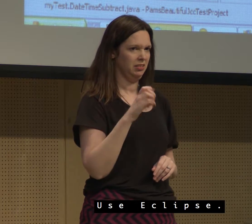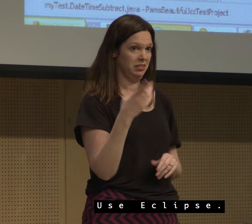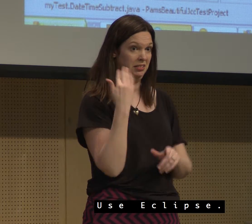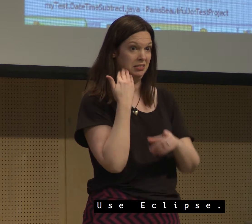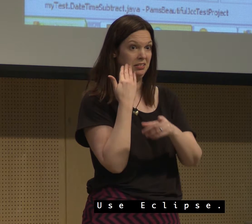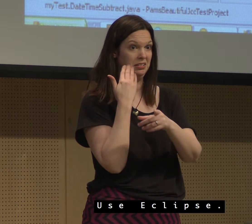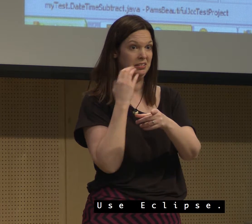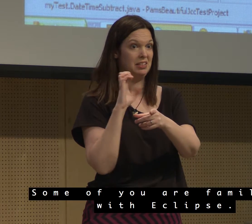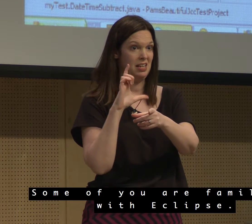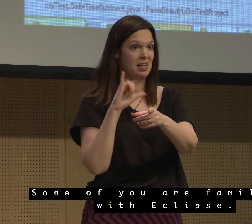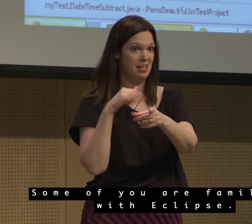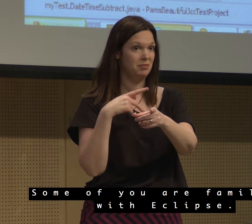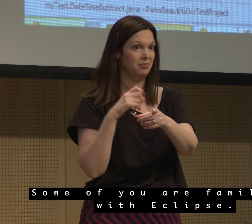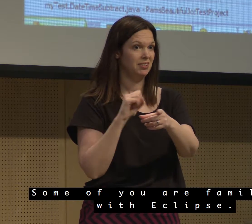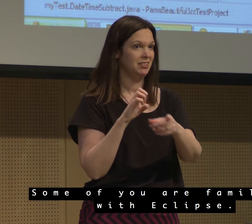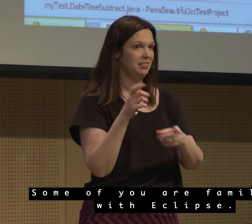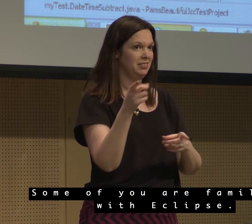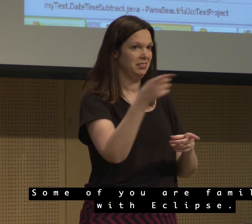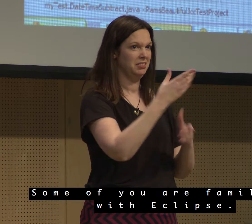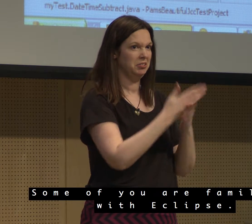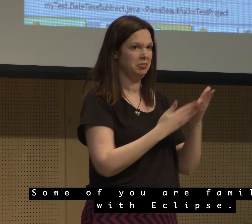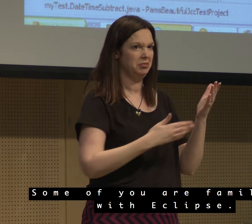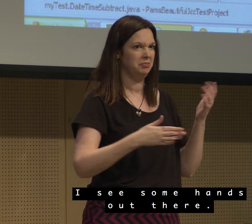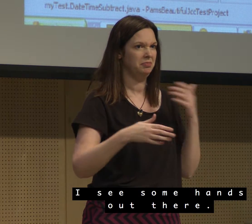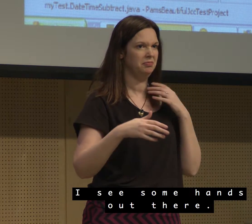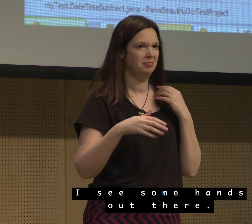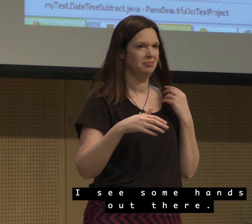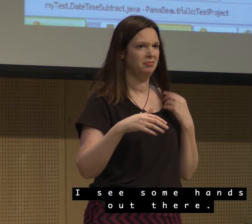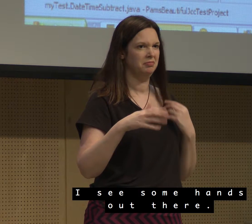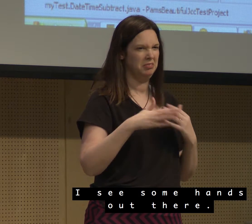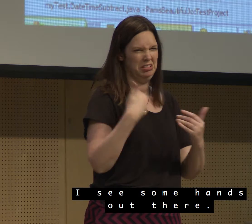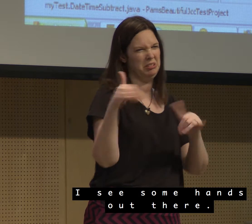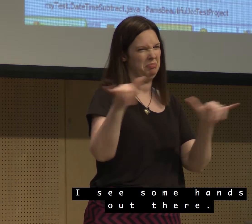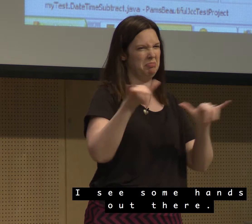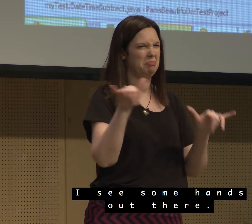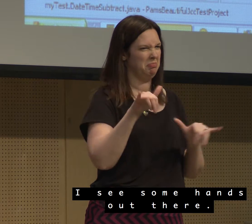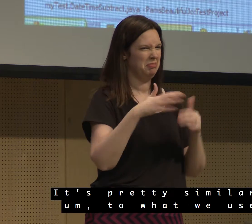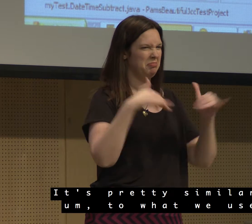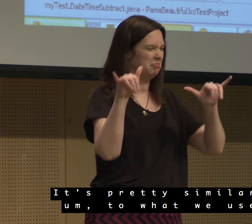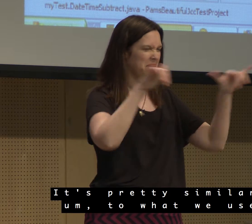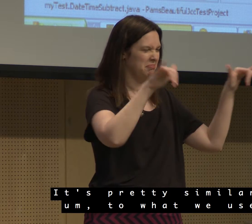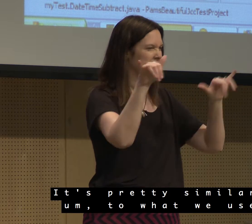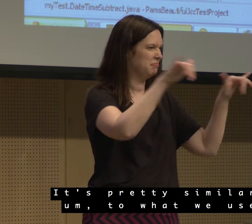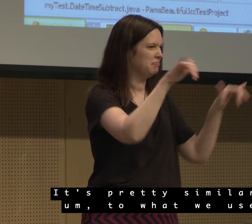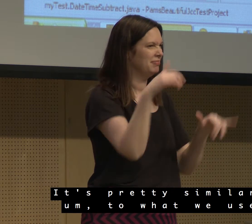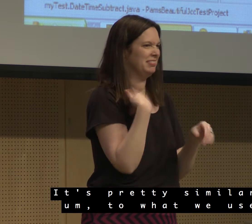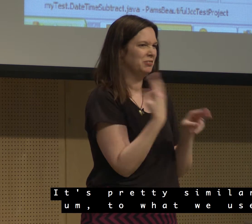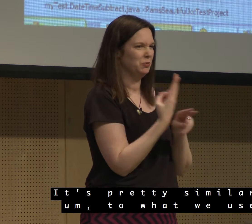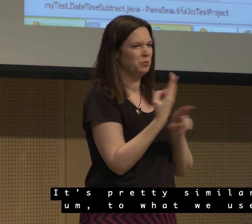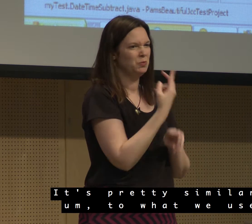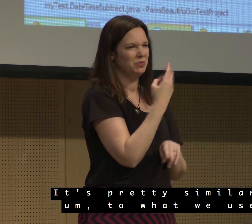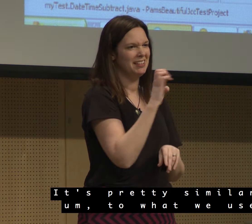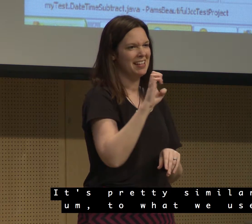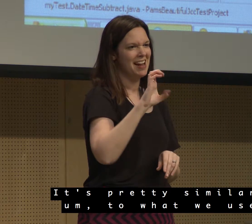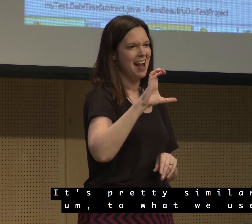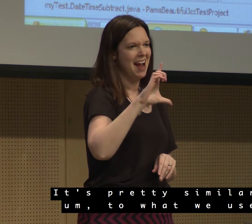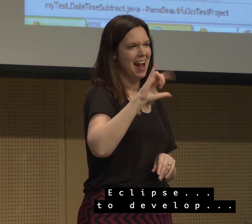Use Eclipse. Some of you are familiar with Eclipse. I see some hands out there. It's pretty similar to what we